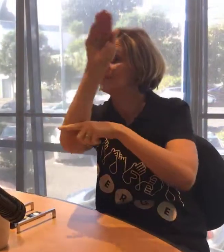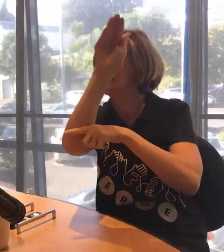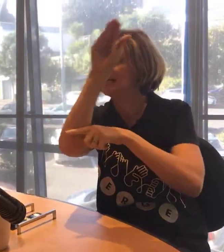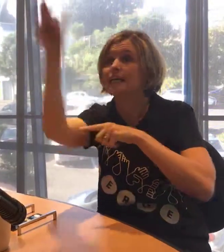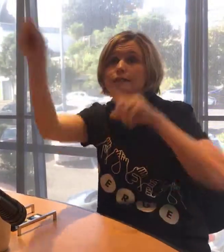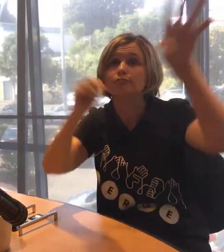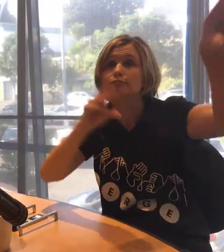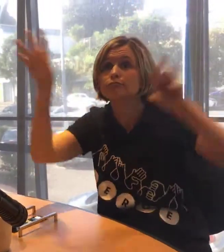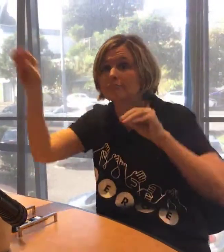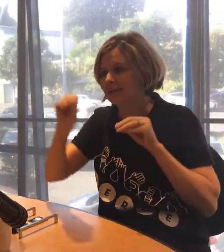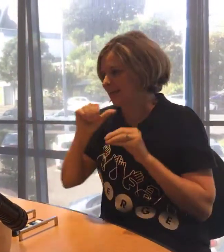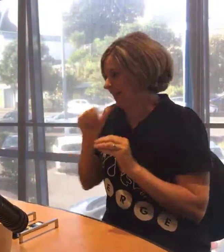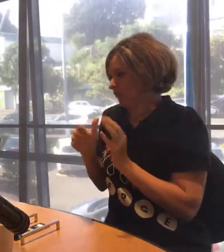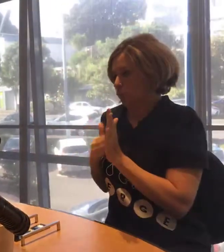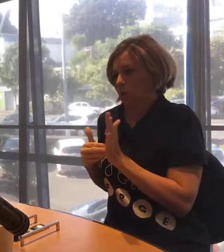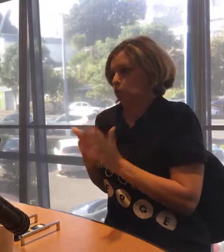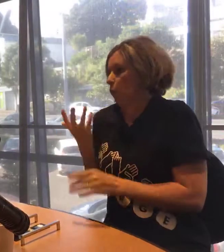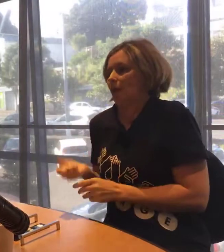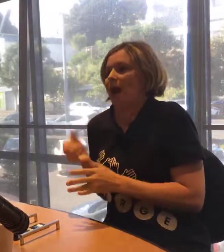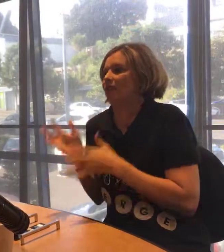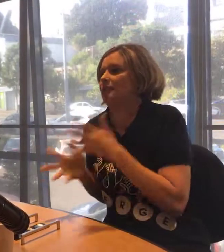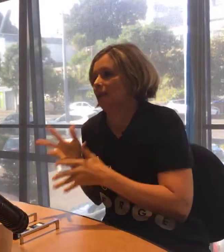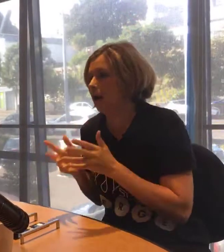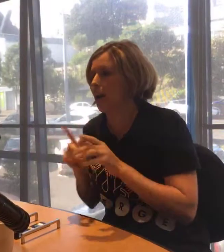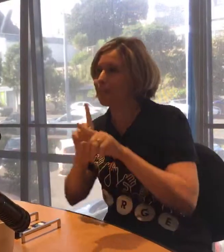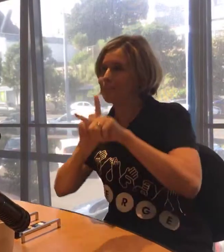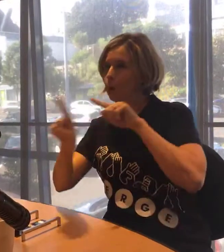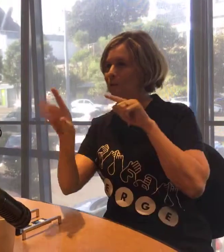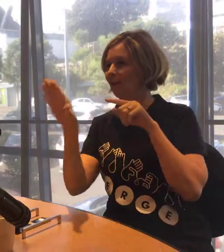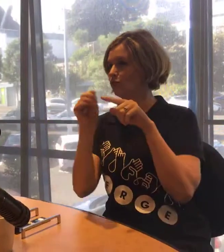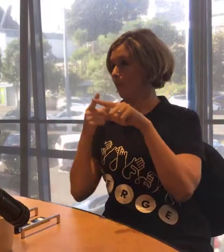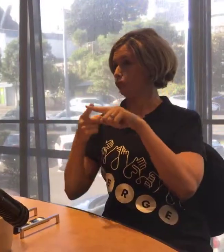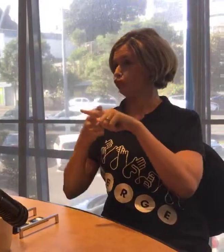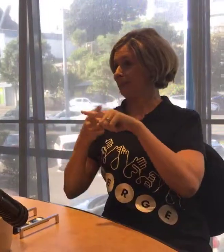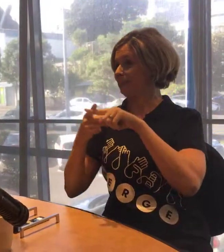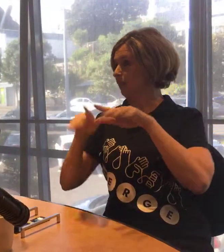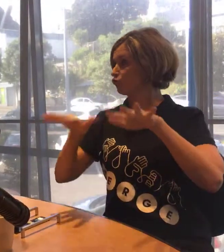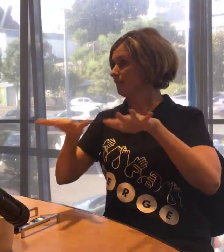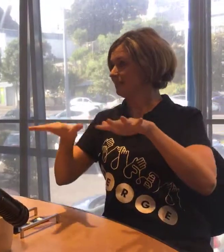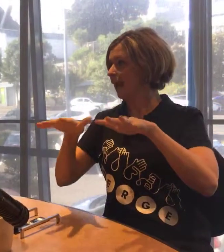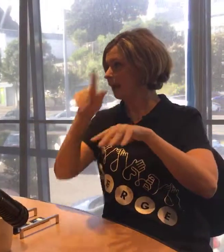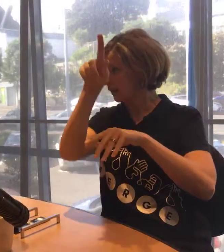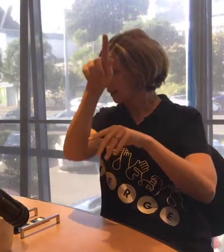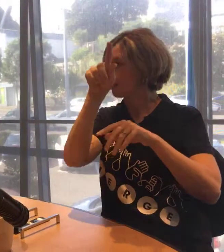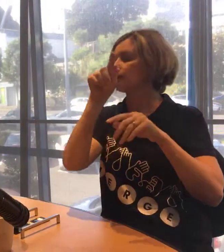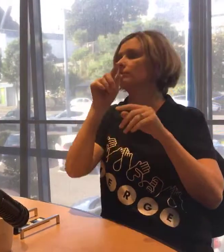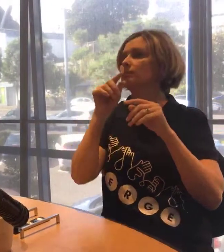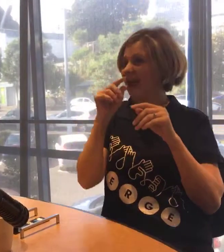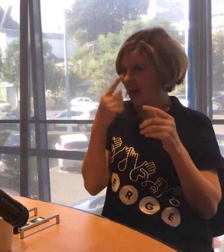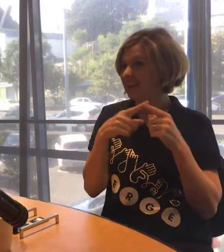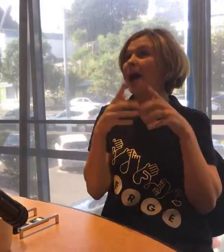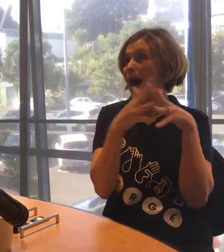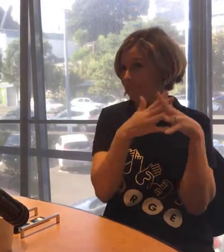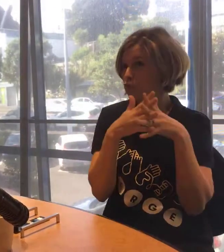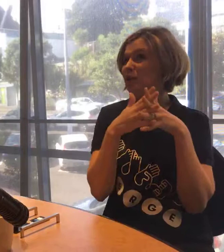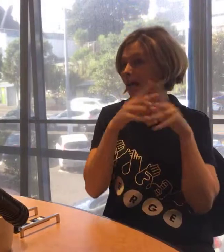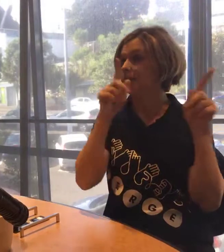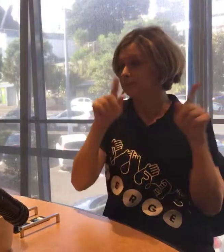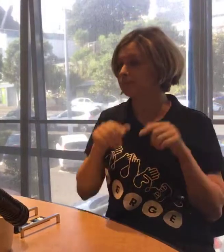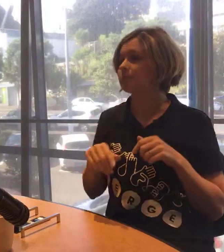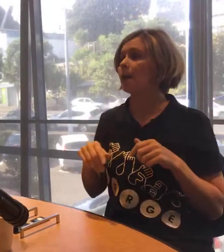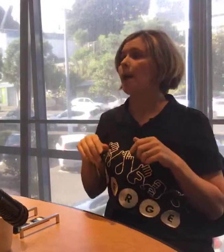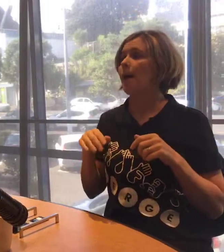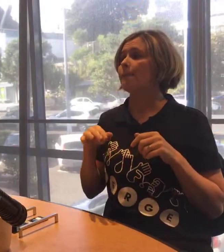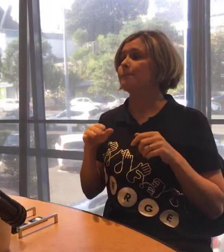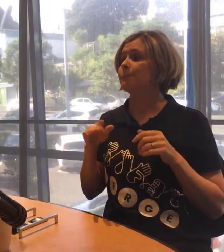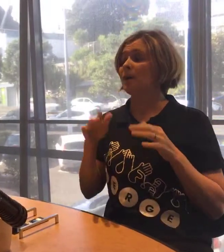bits and pieces, from overseas as well. So if we don't have a sign for a particular thing, and New Zealand is influenced by